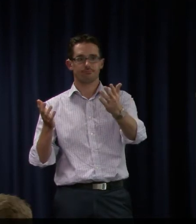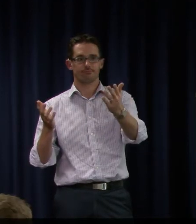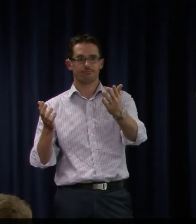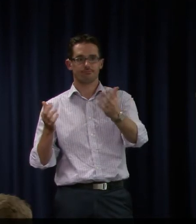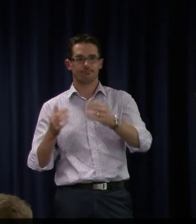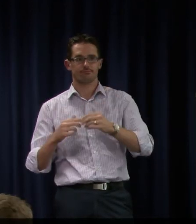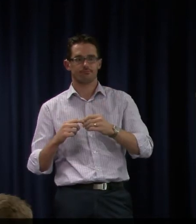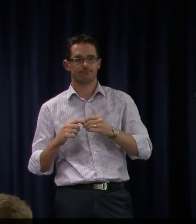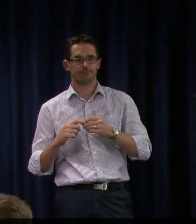Any?